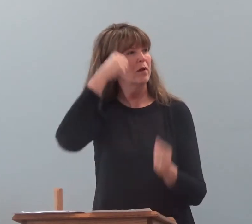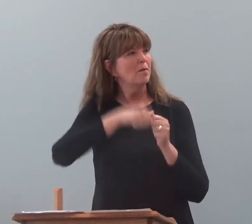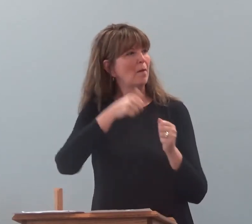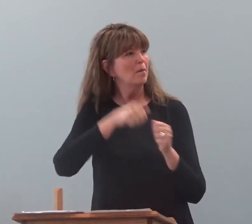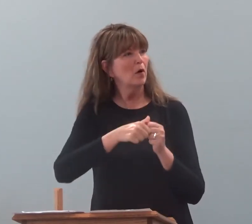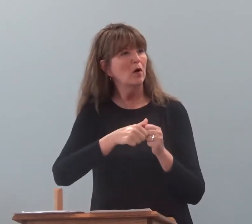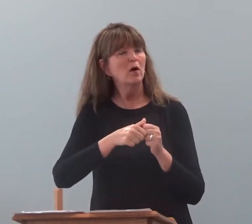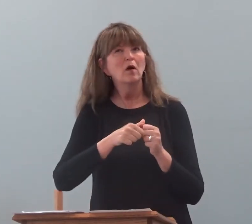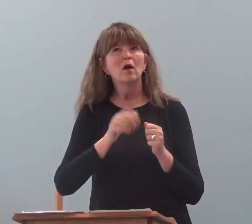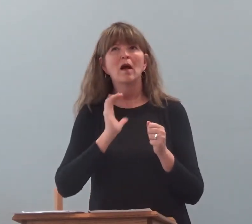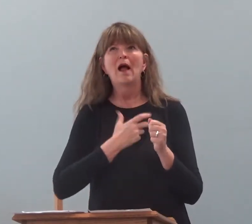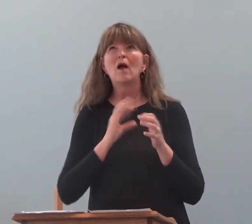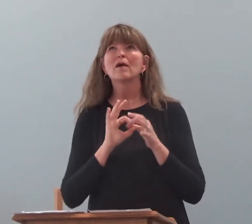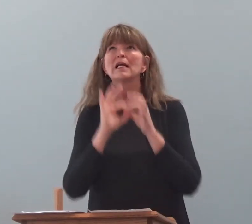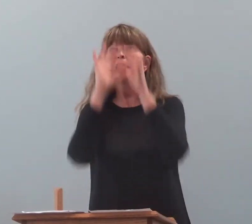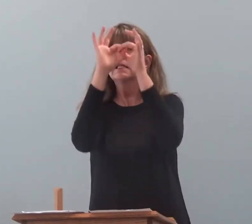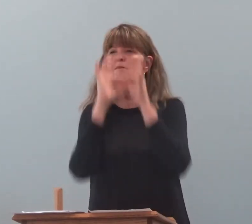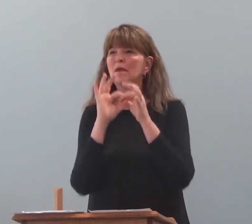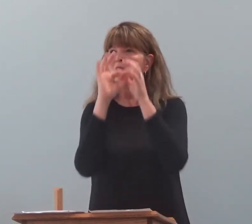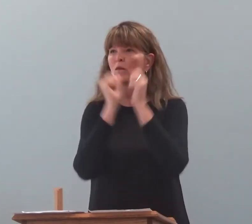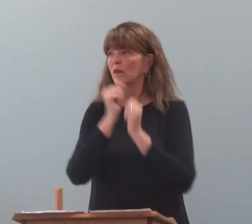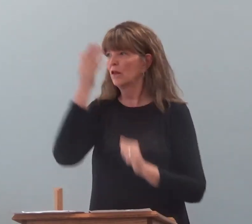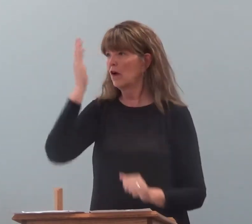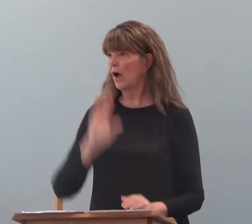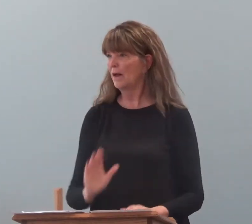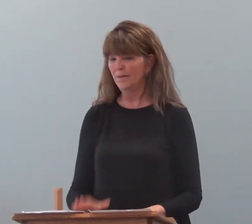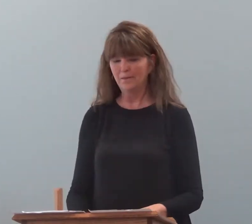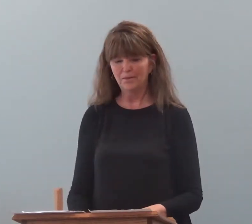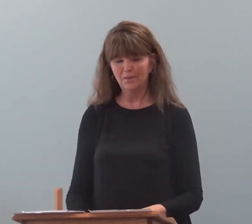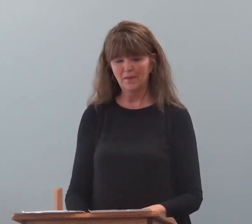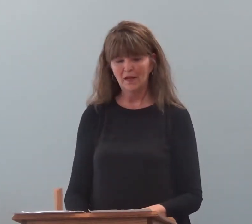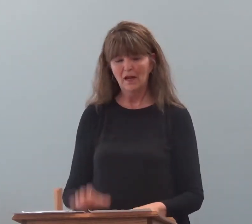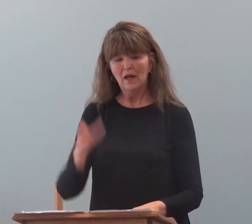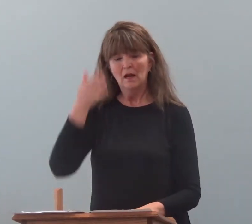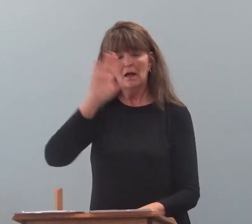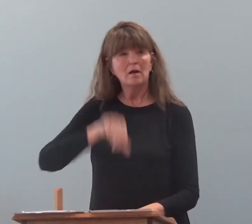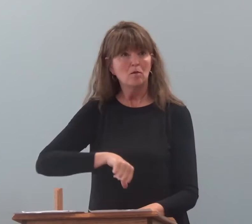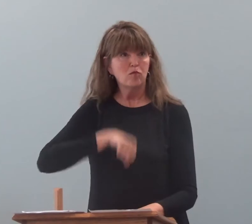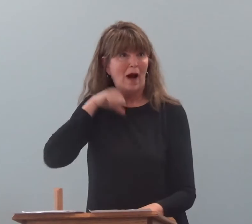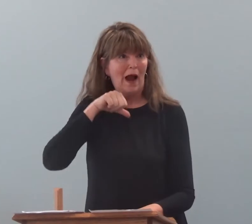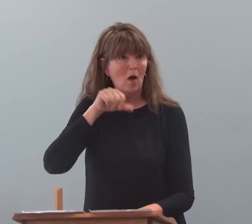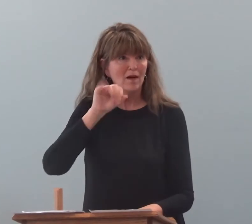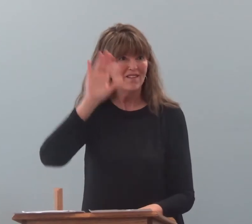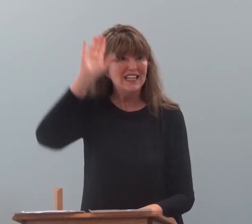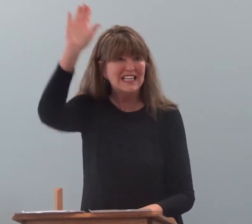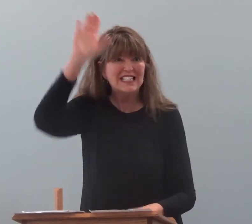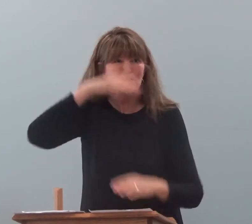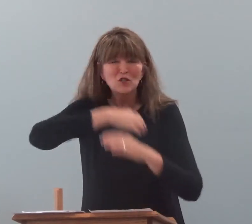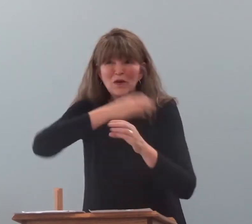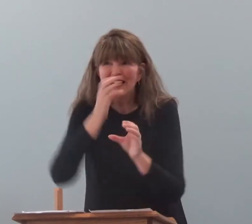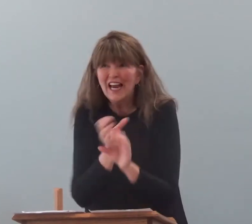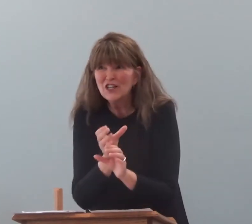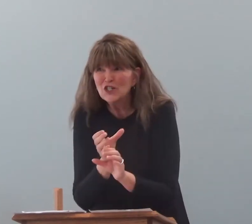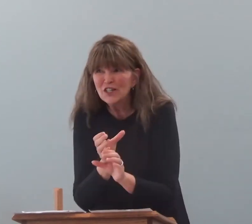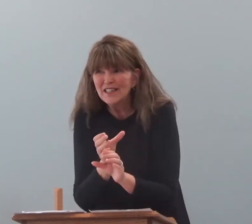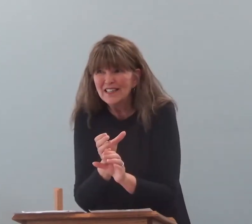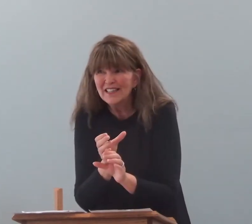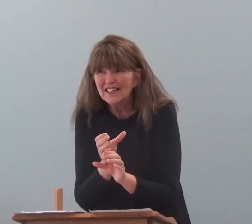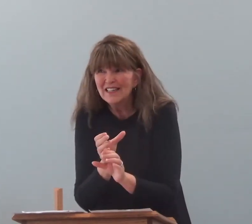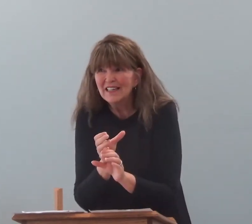And this helps us to recall our connection with God. And David praised God every single day. And